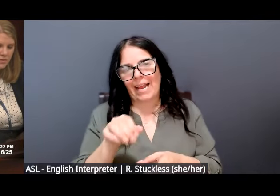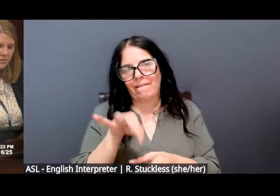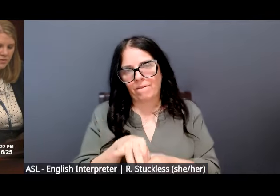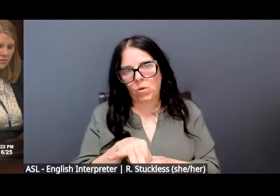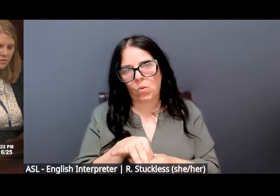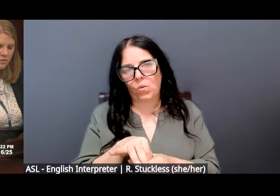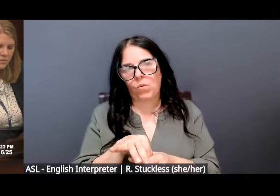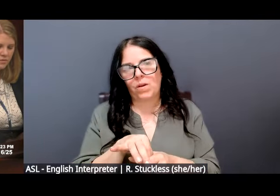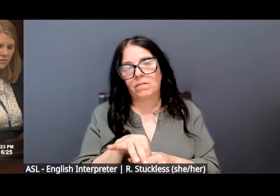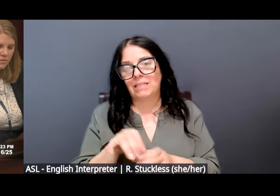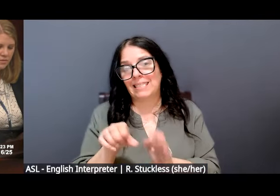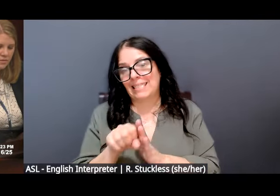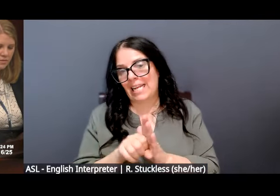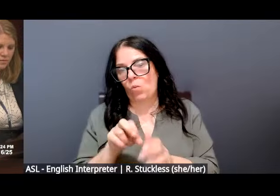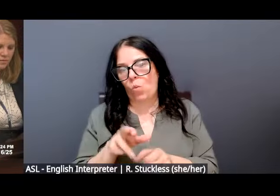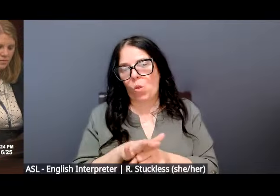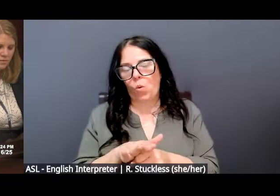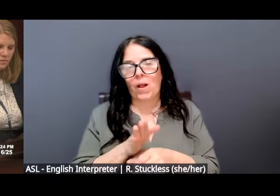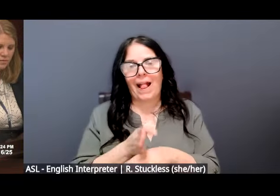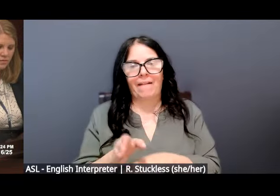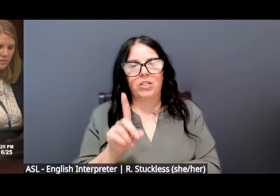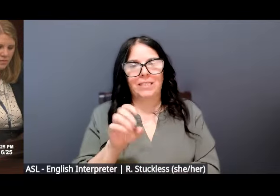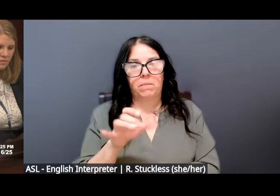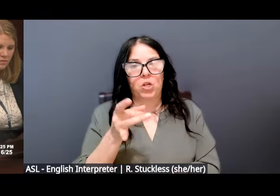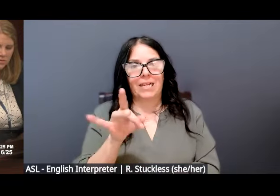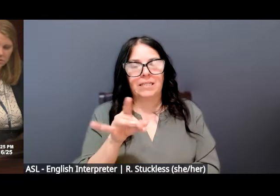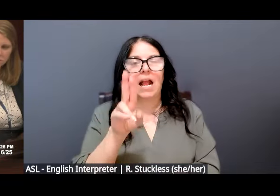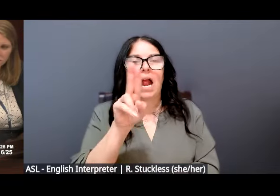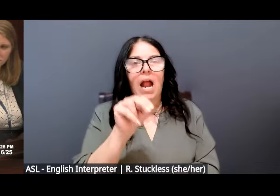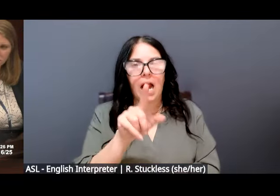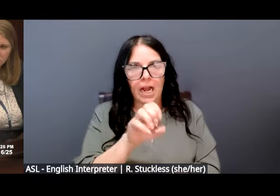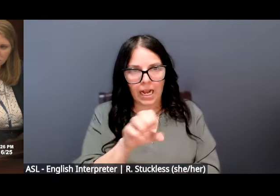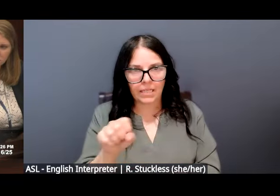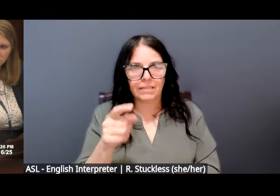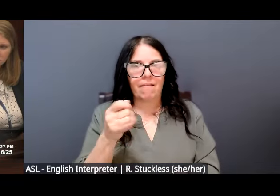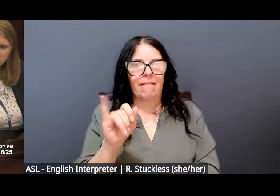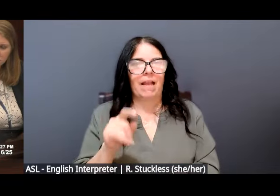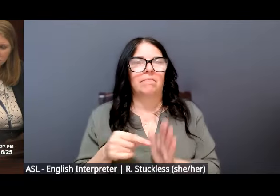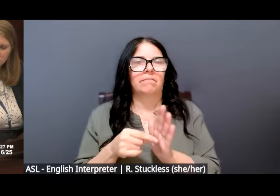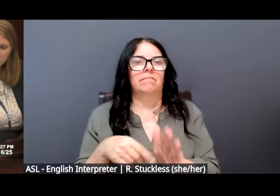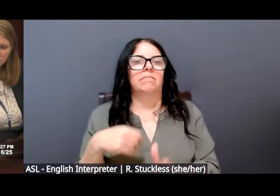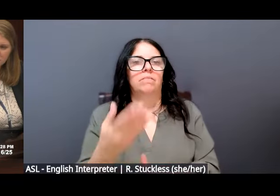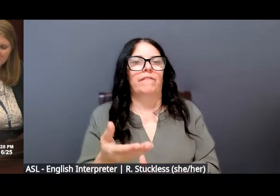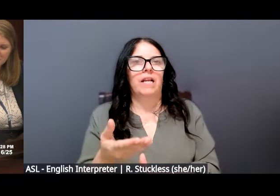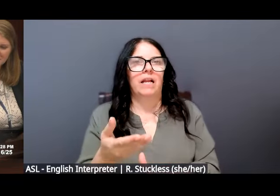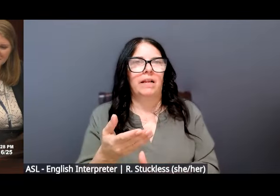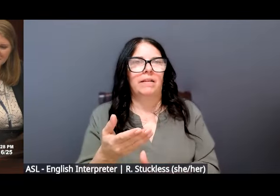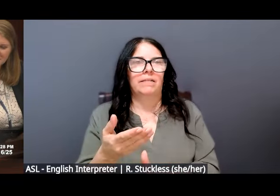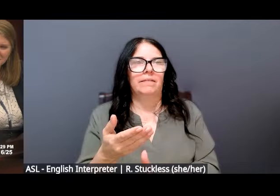local office after December 18th unless they provide documentary